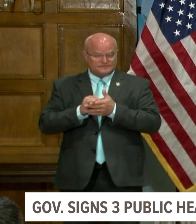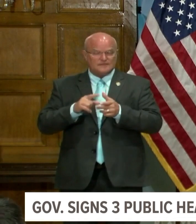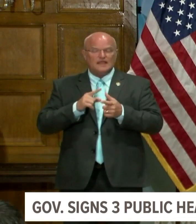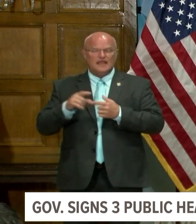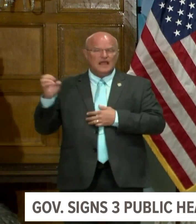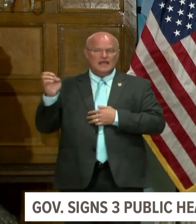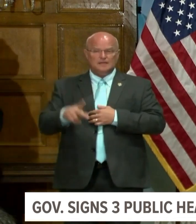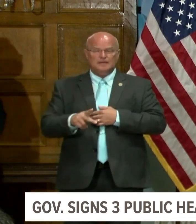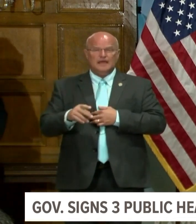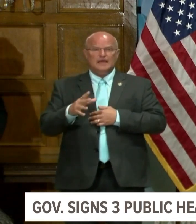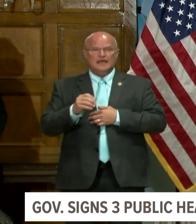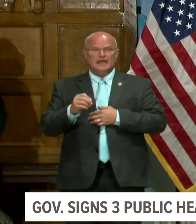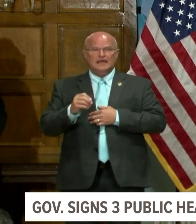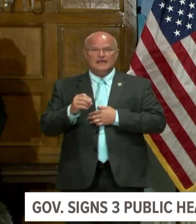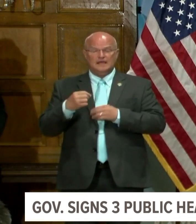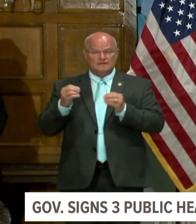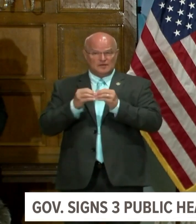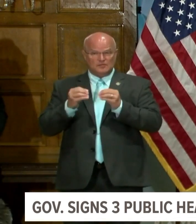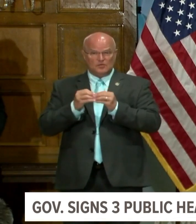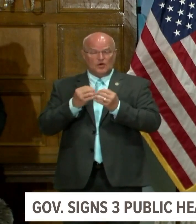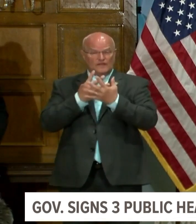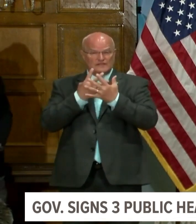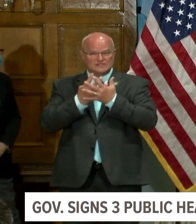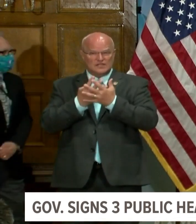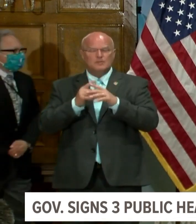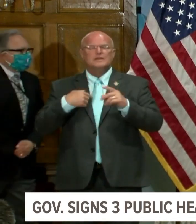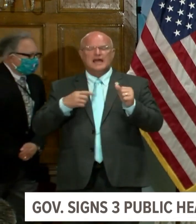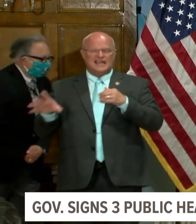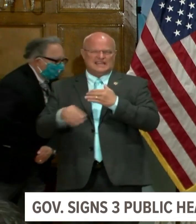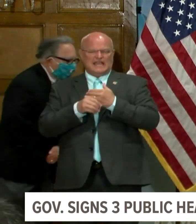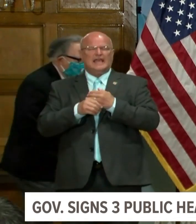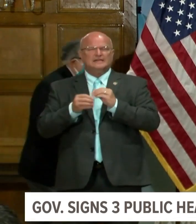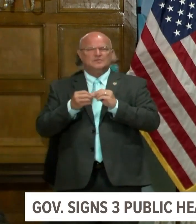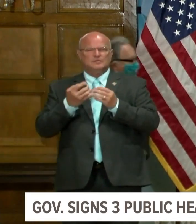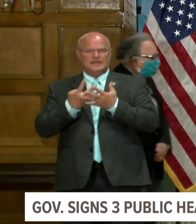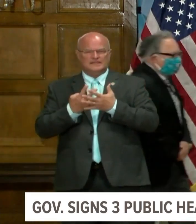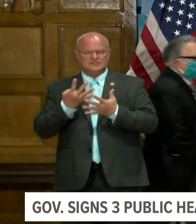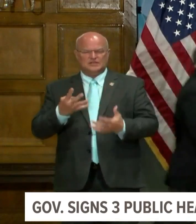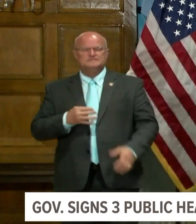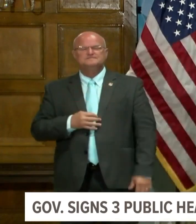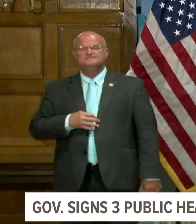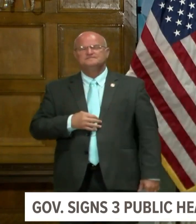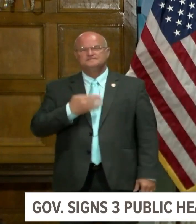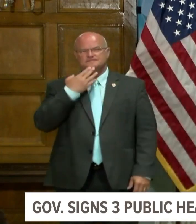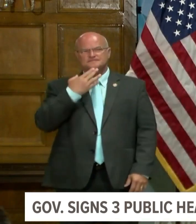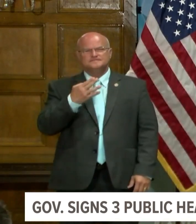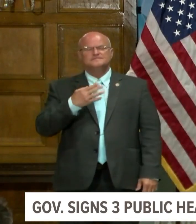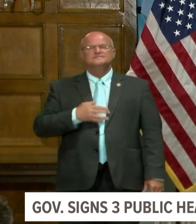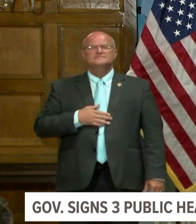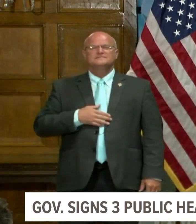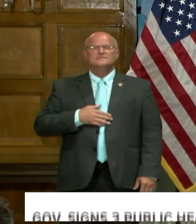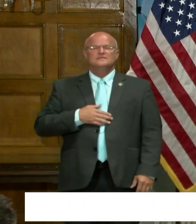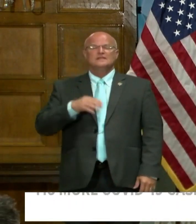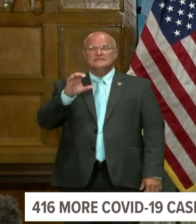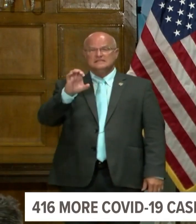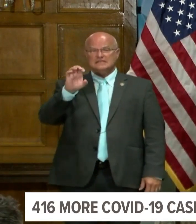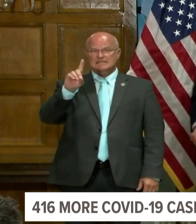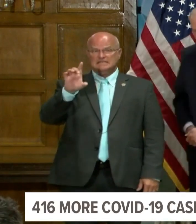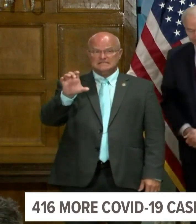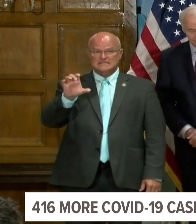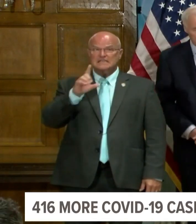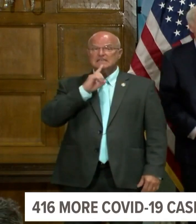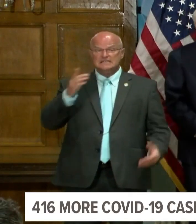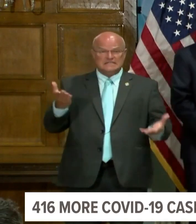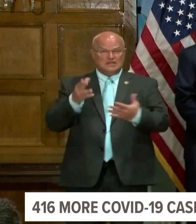then I'll come back and, well, and if you have anything on the jail, but I can add if you can. Thank you, sir. So the CDC